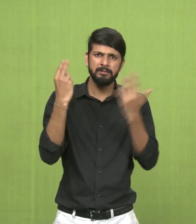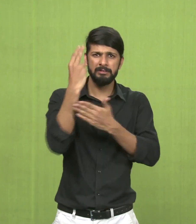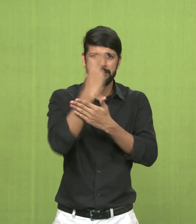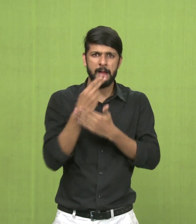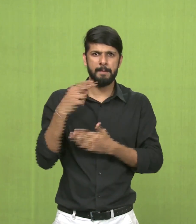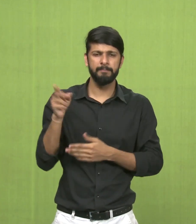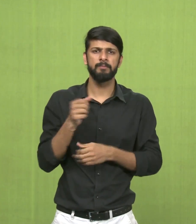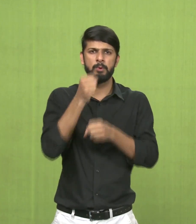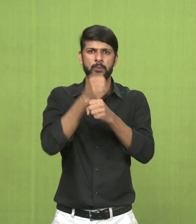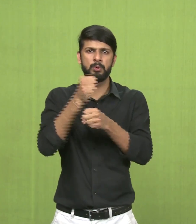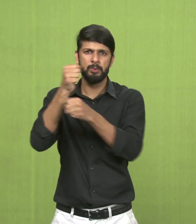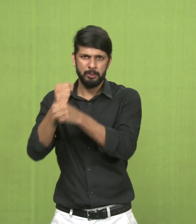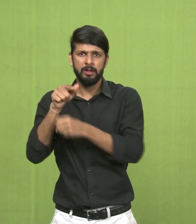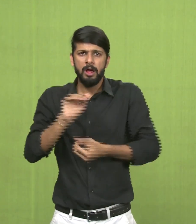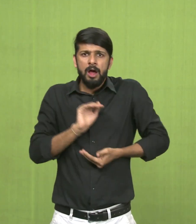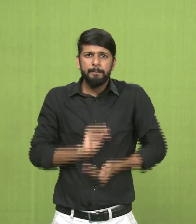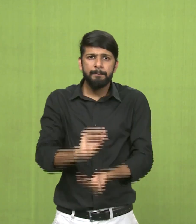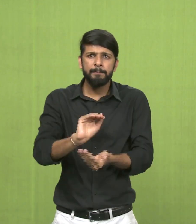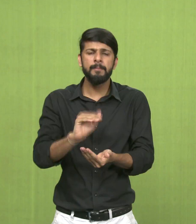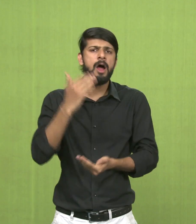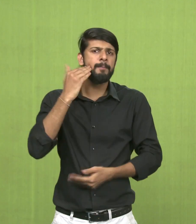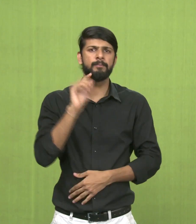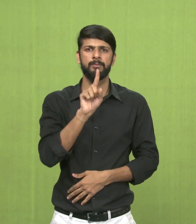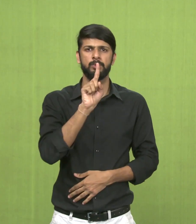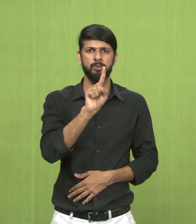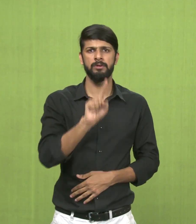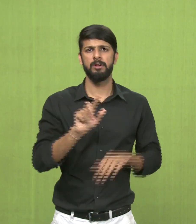Gilbert Gould was born in 1855